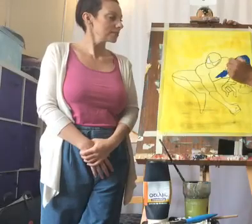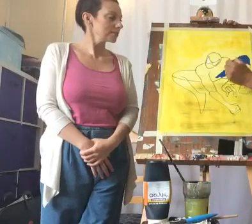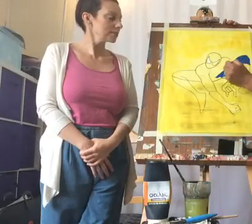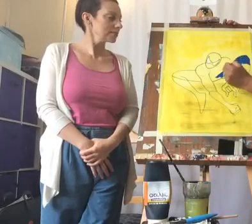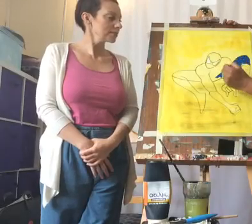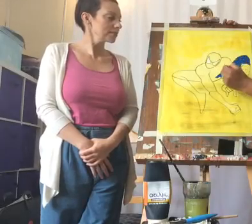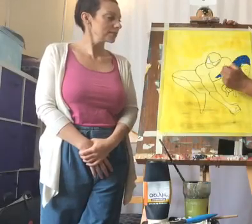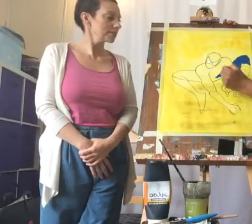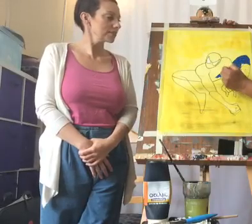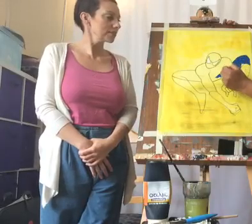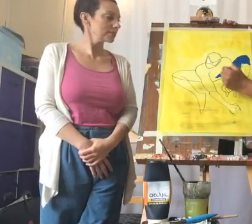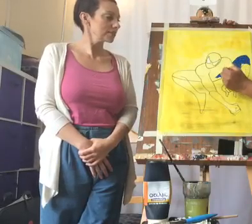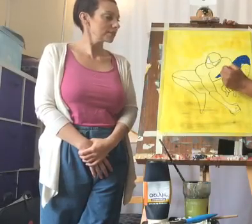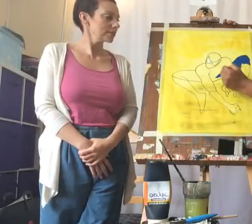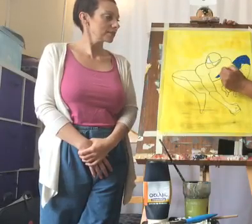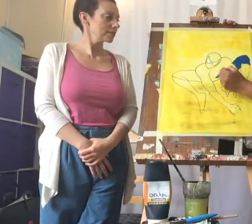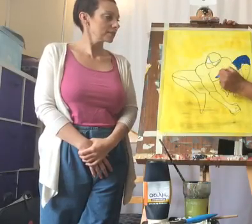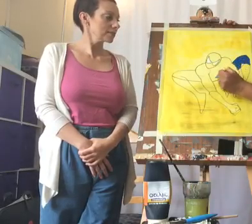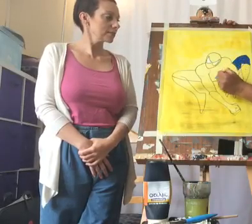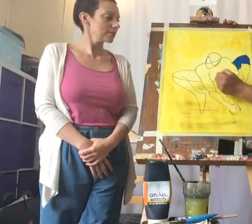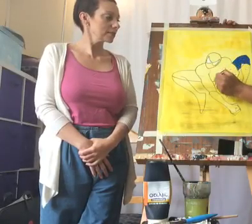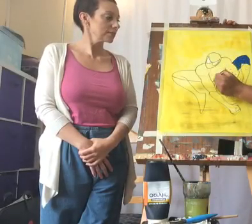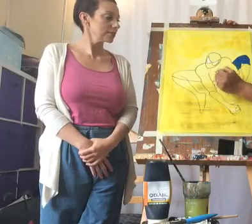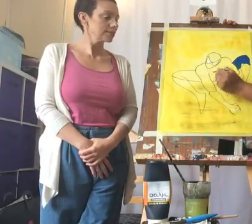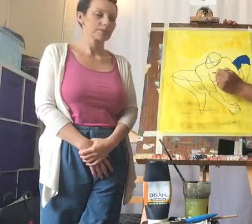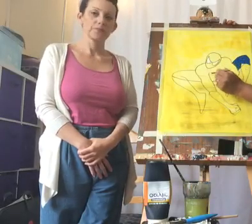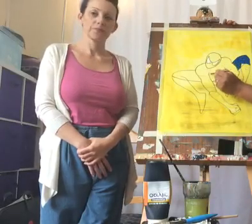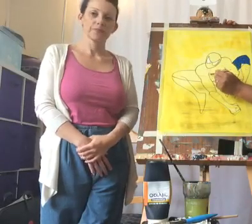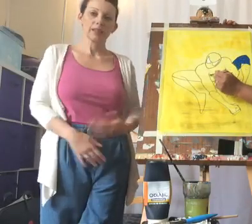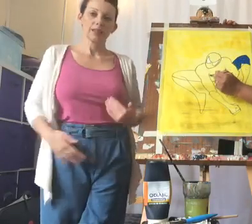what I'm going to do here, in that middle bit,